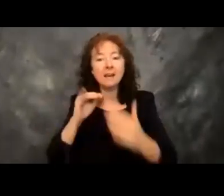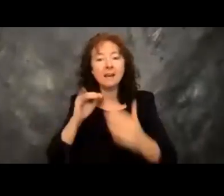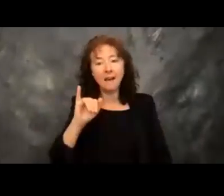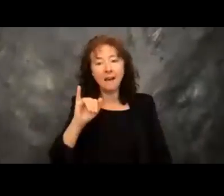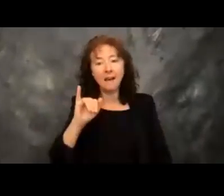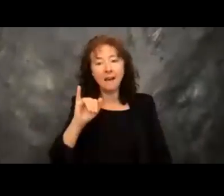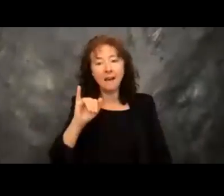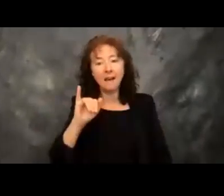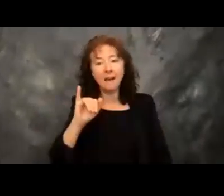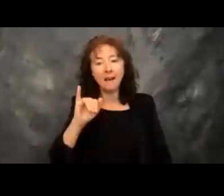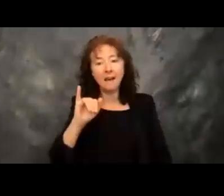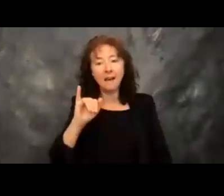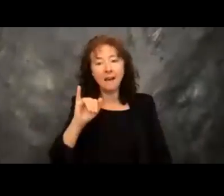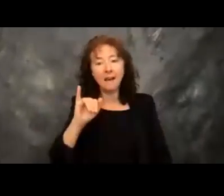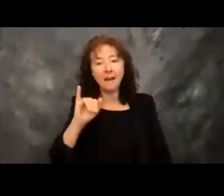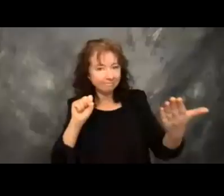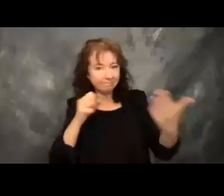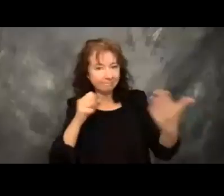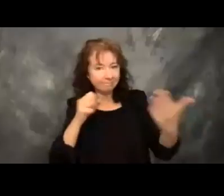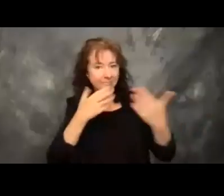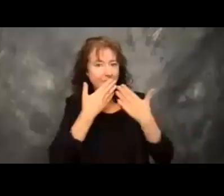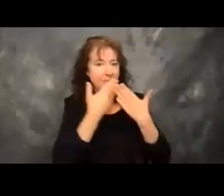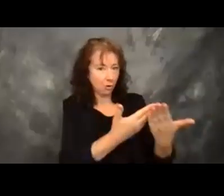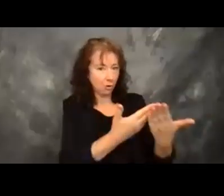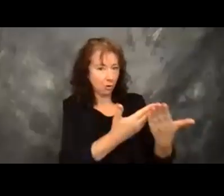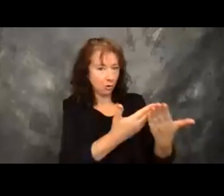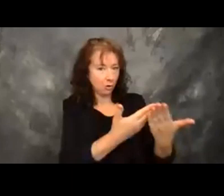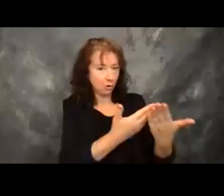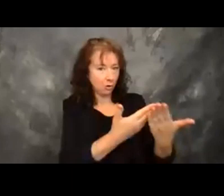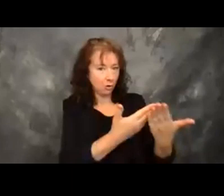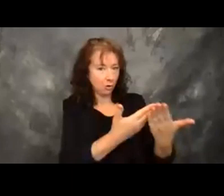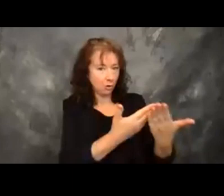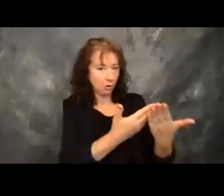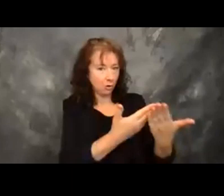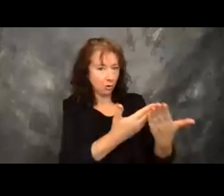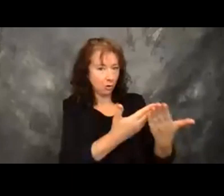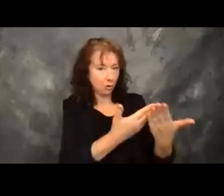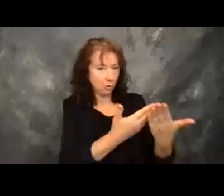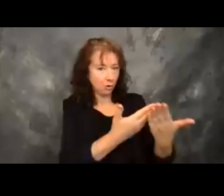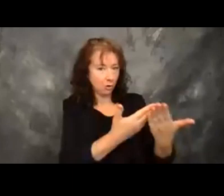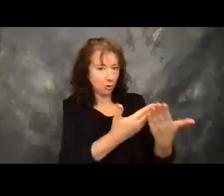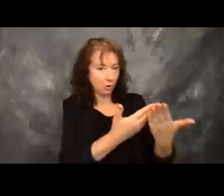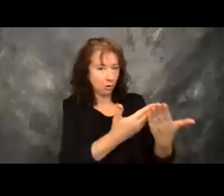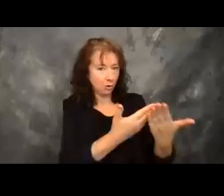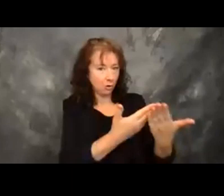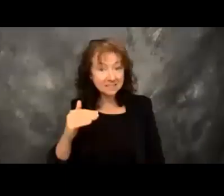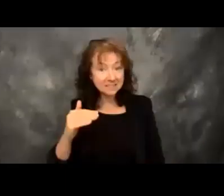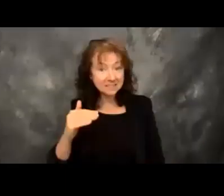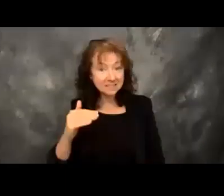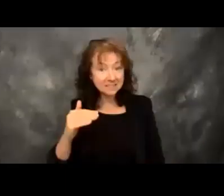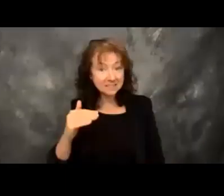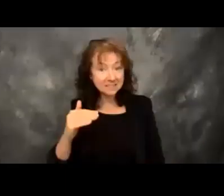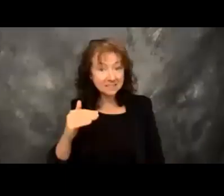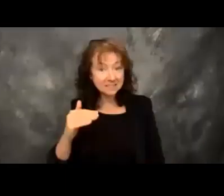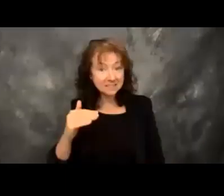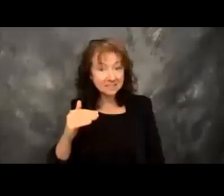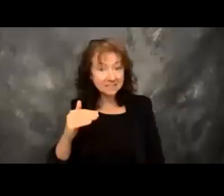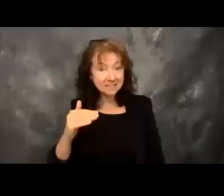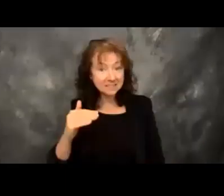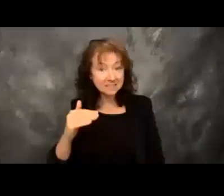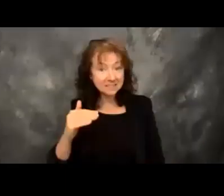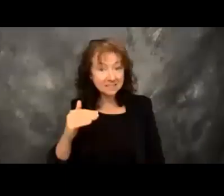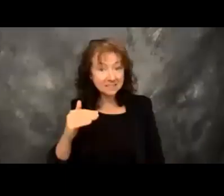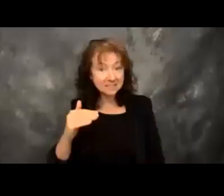The next installment, both the topic for this webinar series, will be announced soon, and we will be